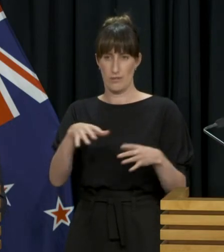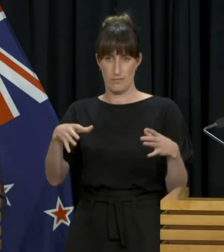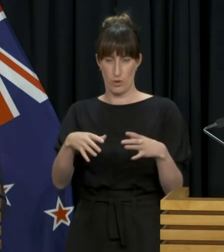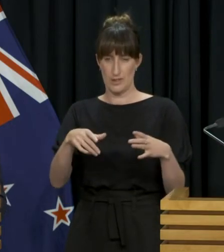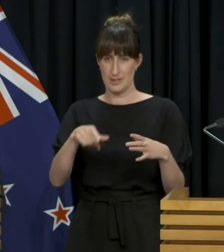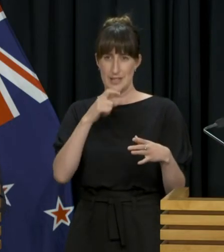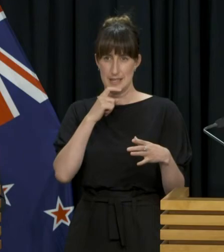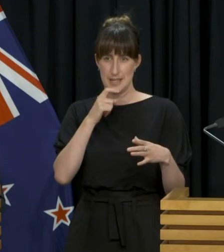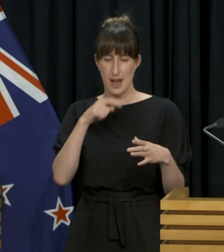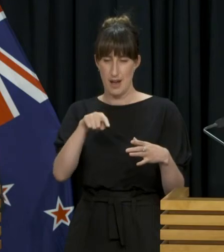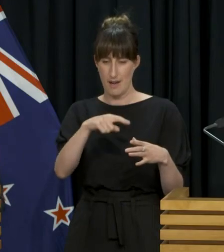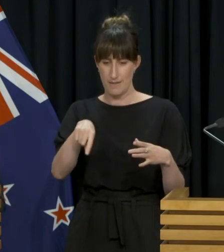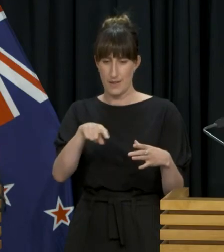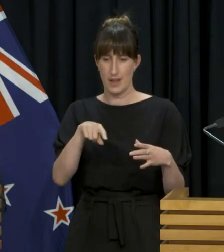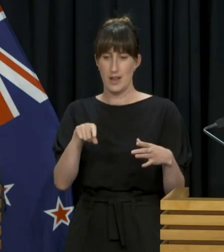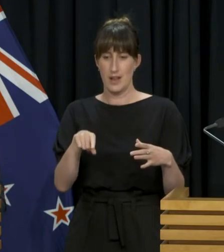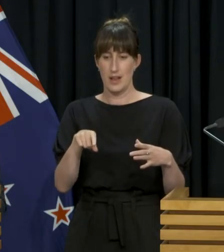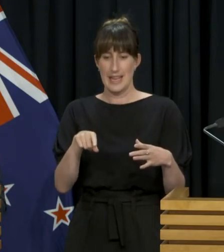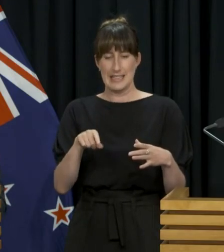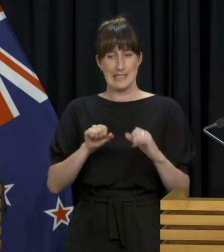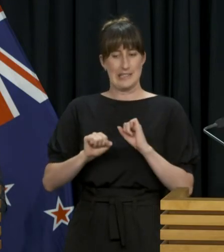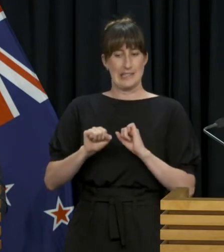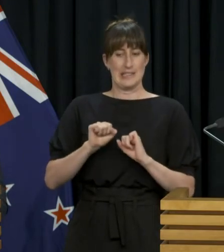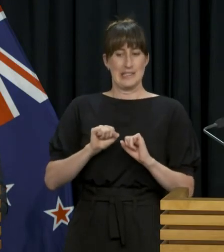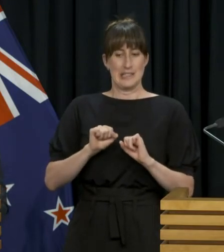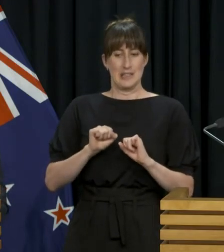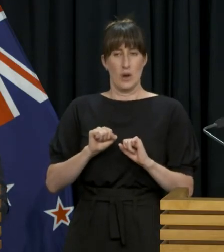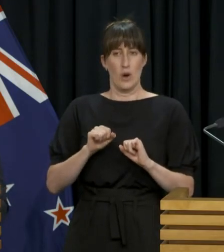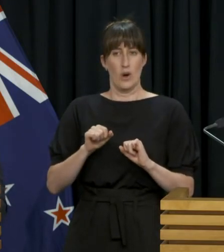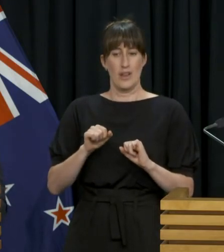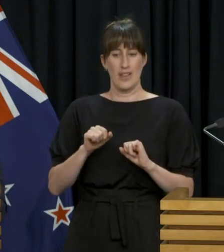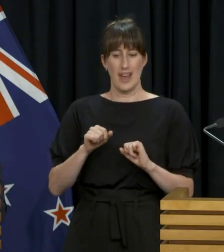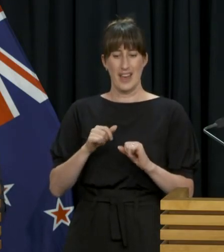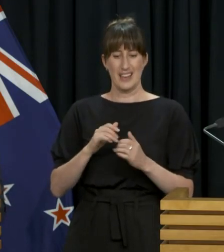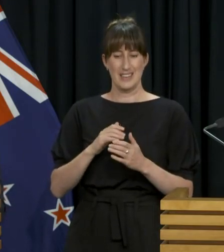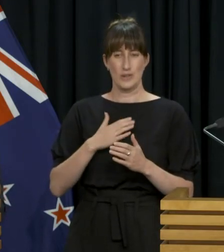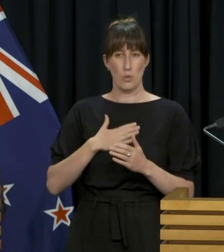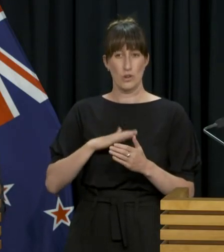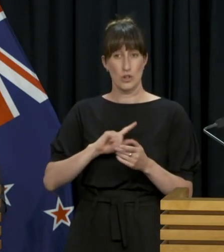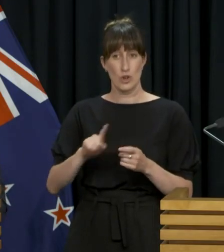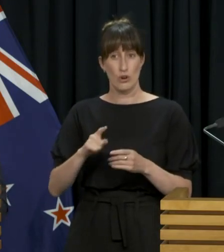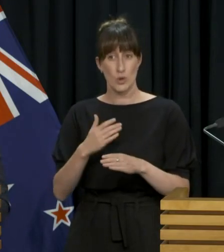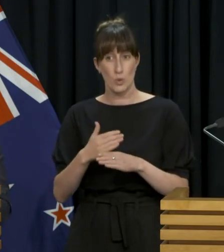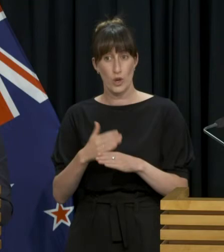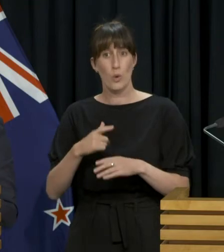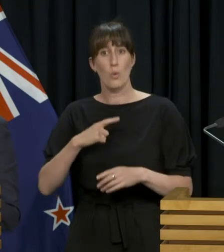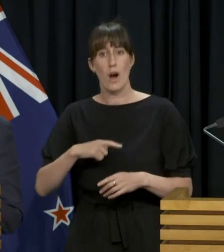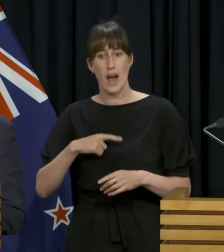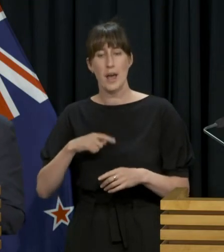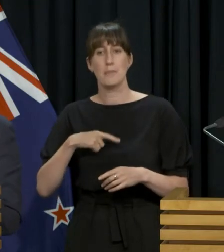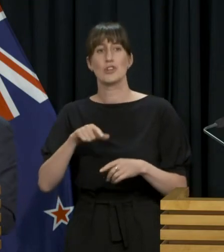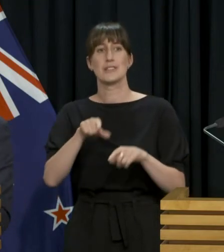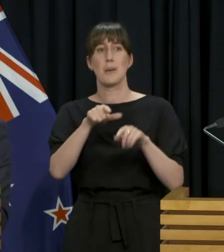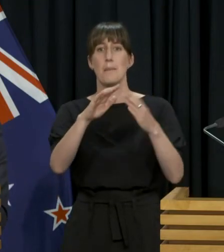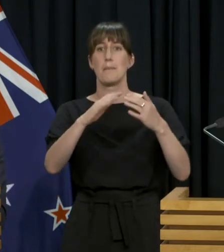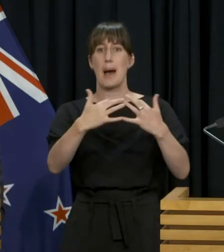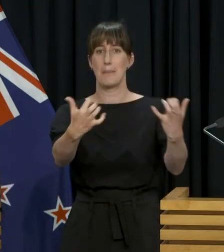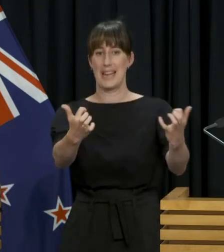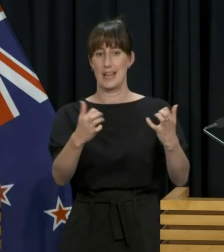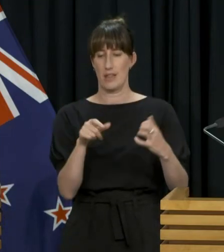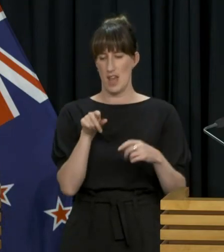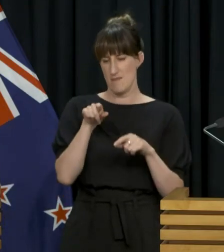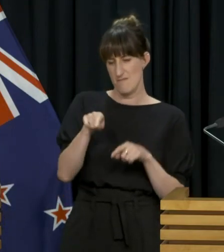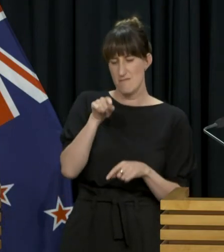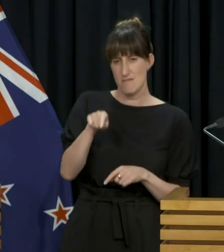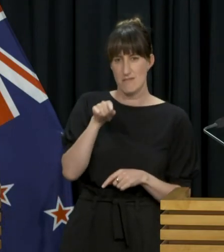in significant part driven by the degree of scrutiny that is applied to them and to their families. Henry. But is part of the problem that you